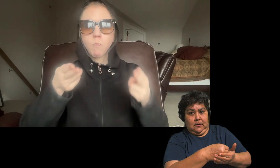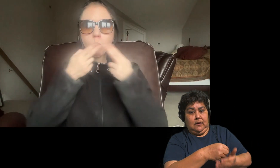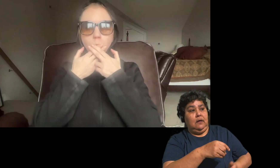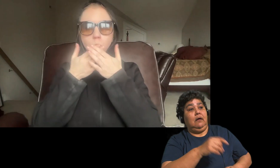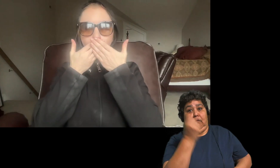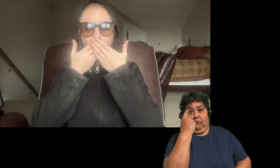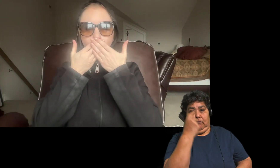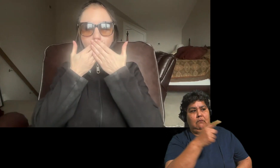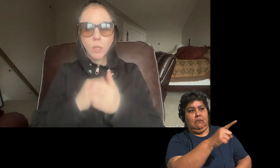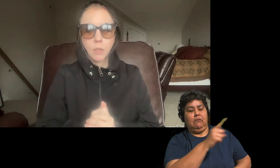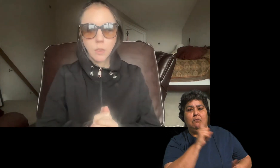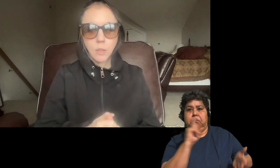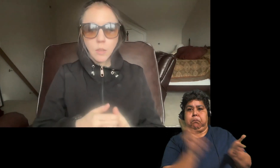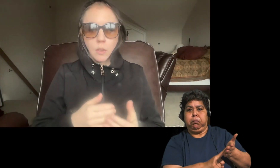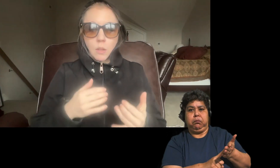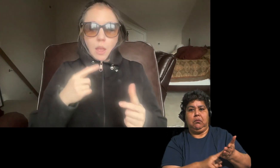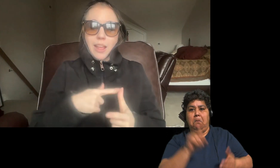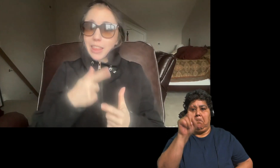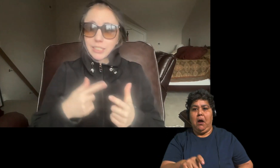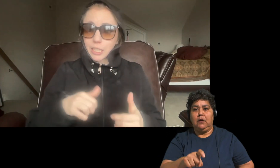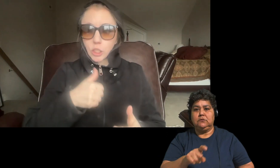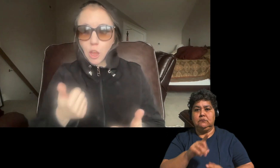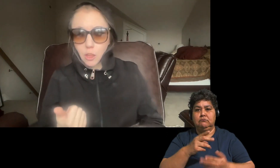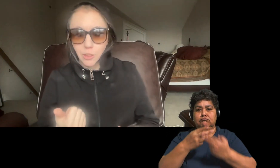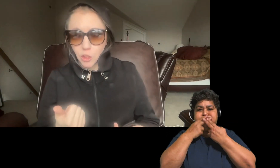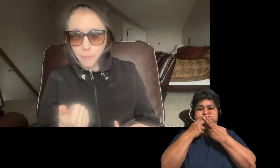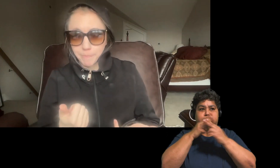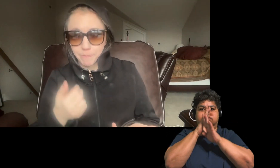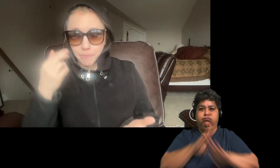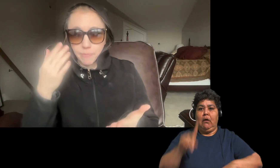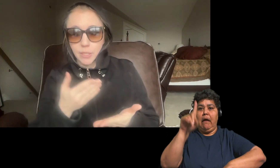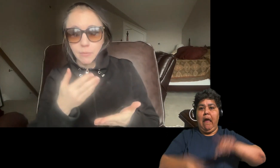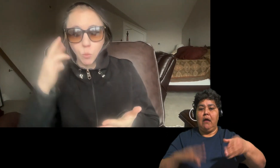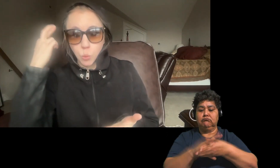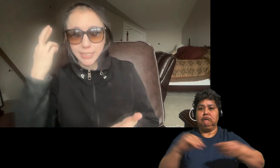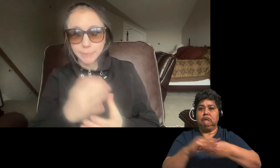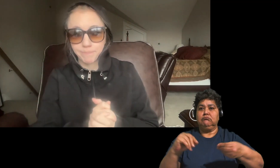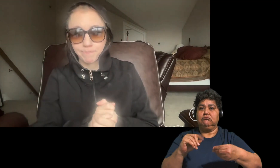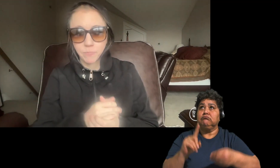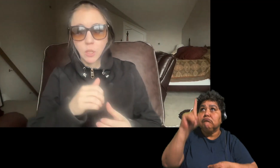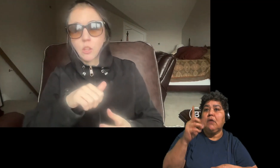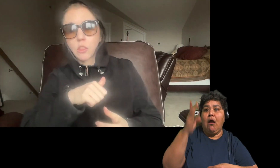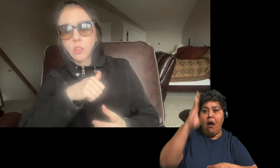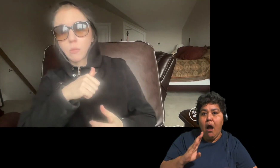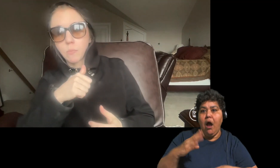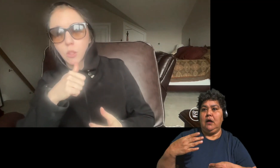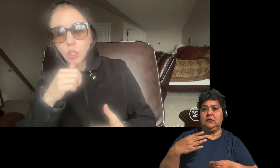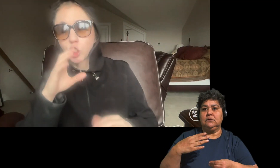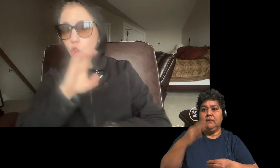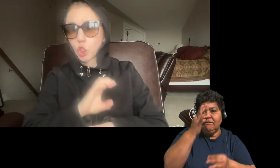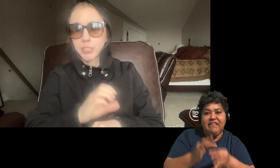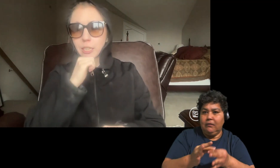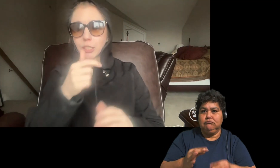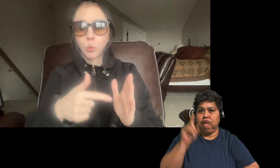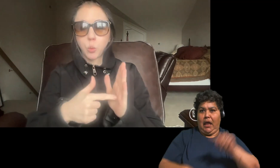Jesus to stay silent about faith. And then there's the other factor at play.